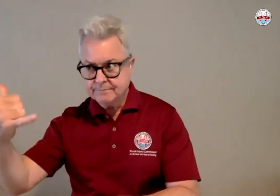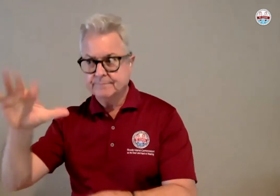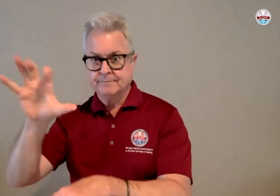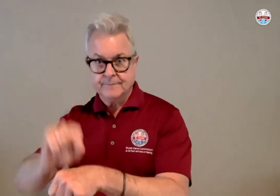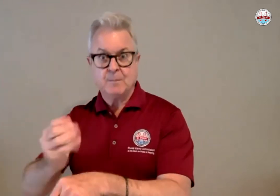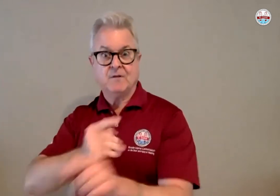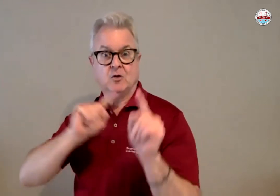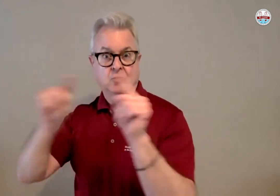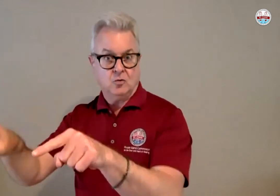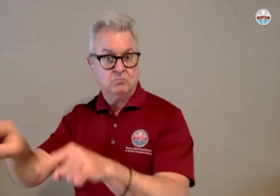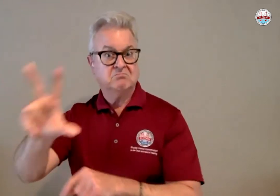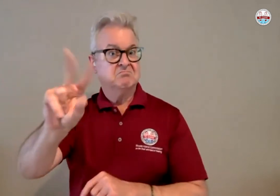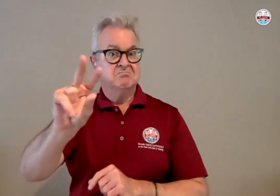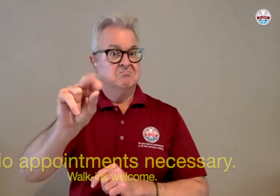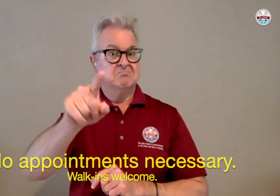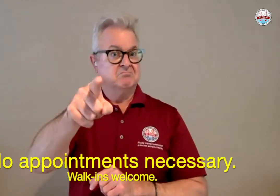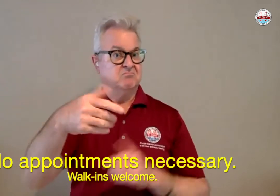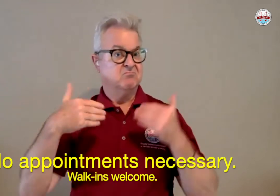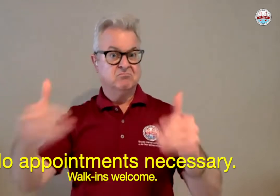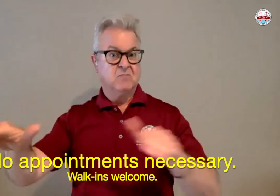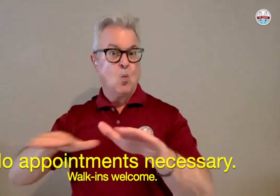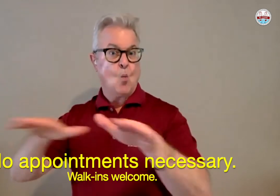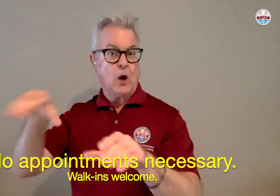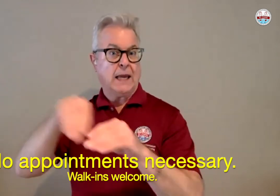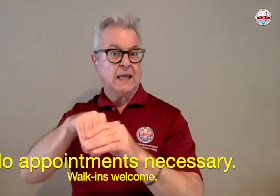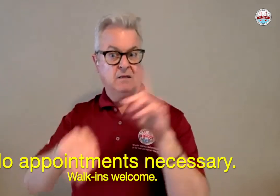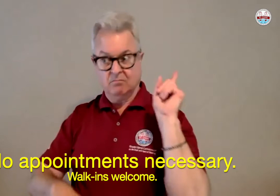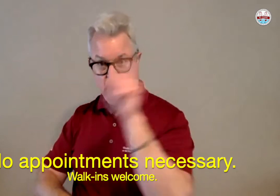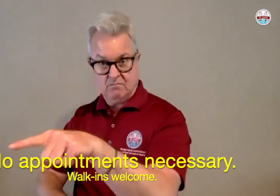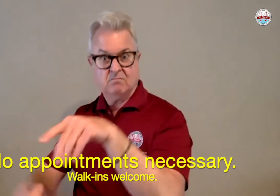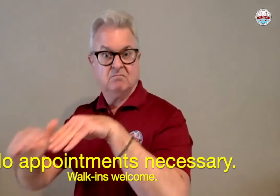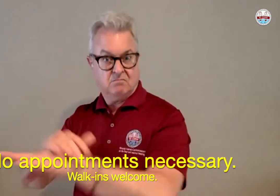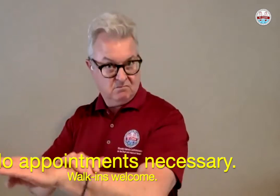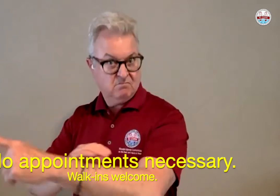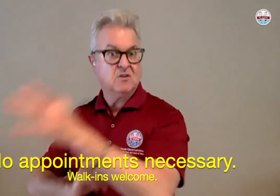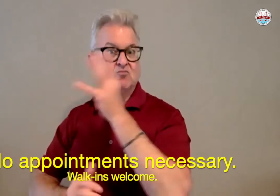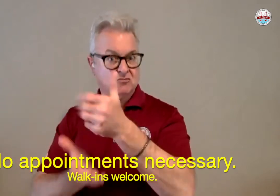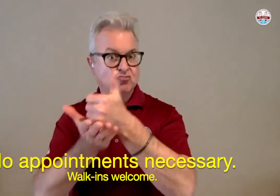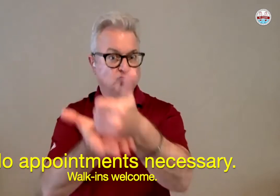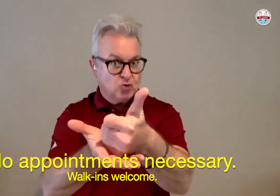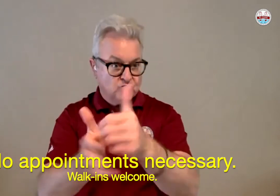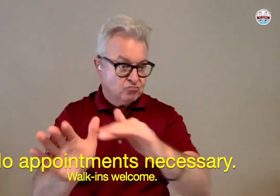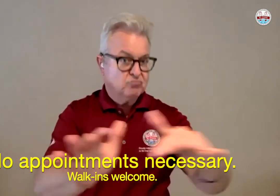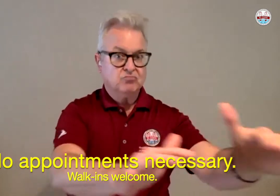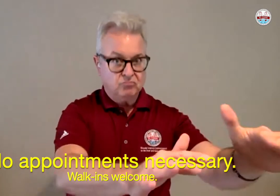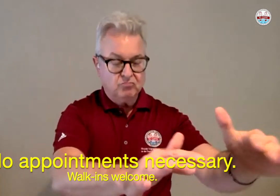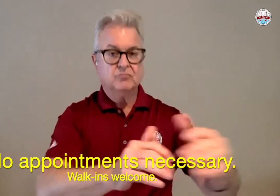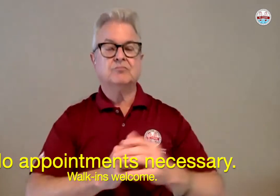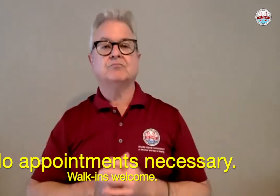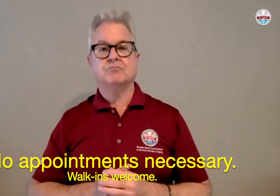Now you're wondering, do you have to make an appointment before you go there? The good news is that you don't. It's a walk-in clinic. You just go, show up without an appointment,